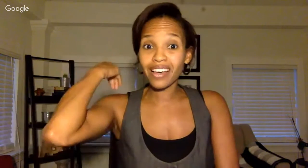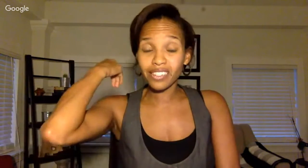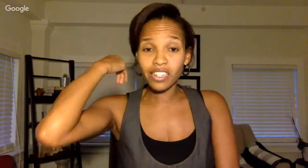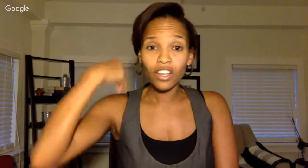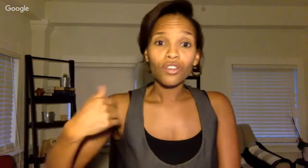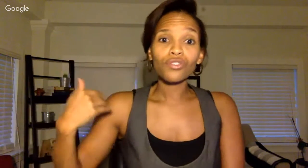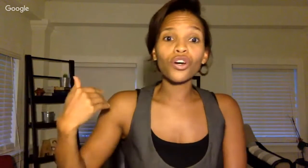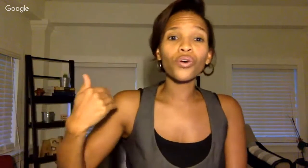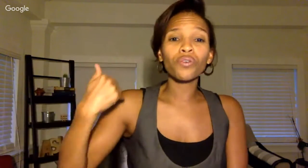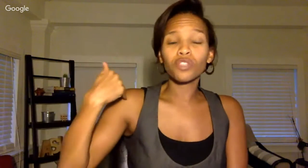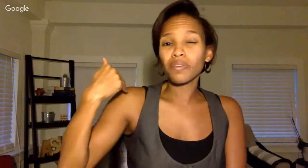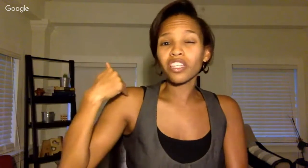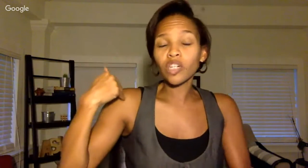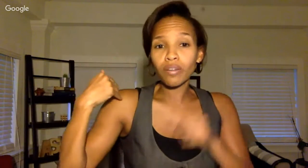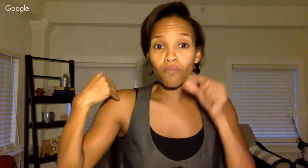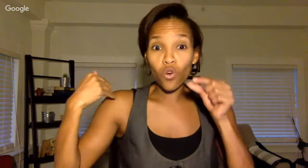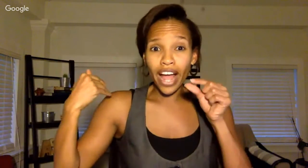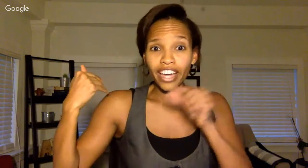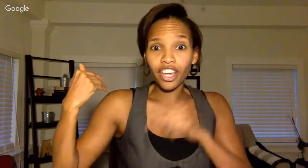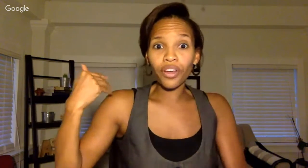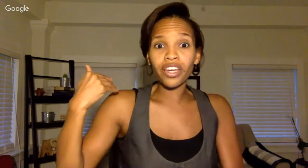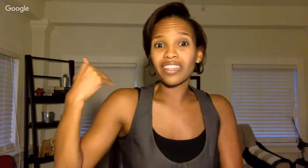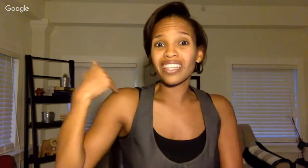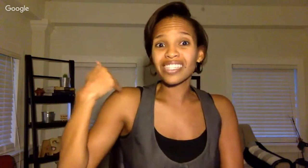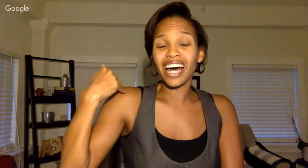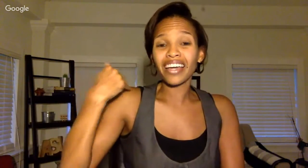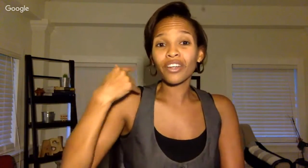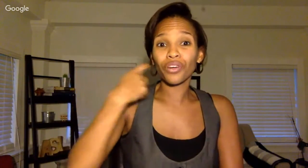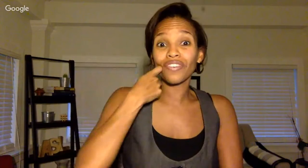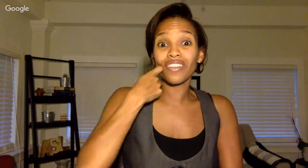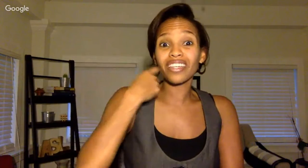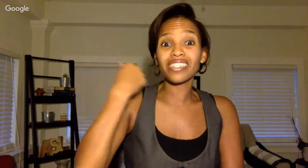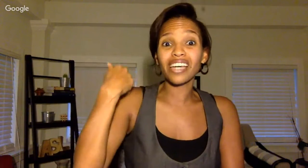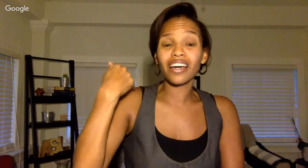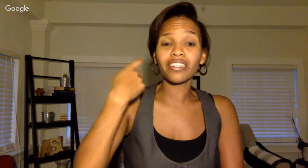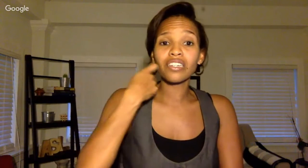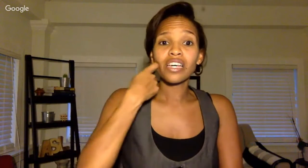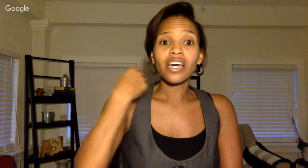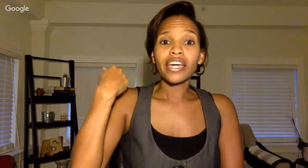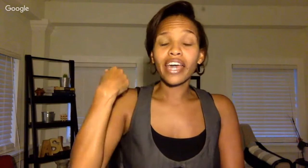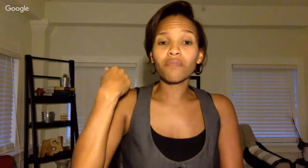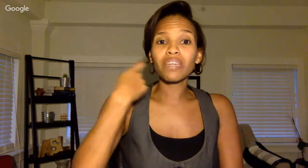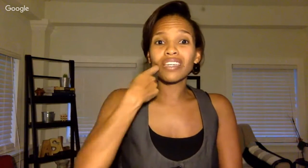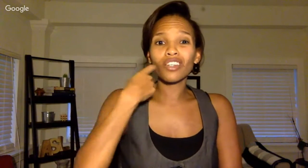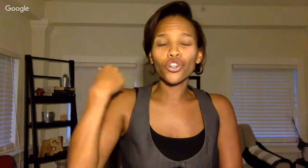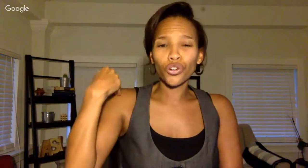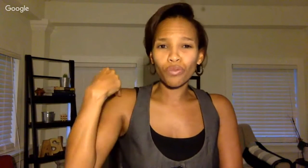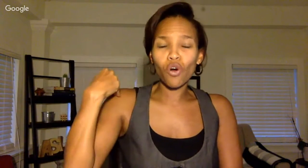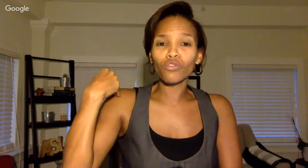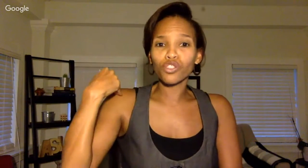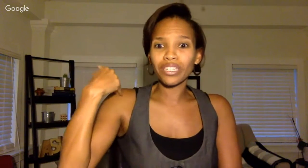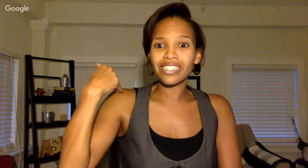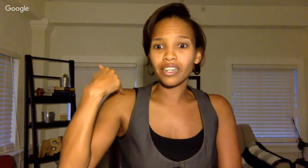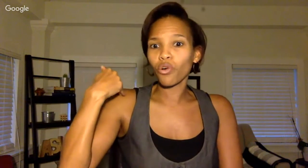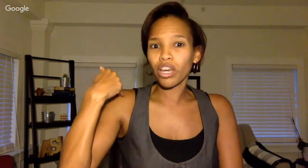past. So to be a little bit more accurate, this sign or even this sign can mean your most recent